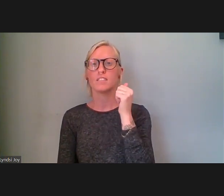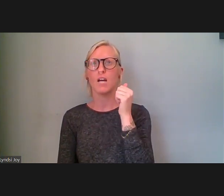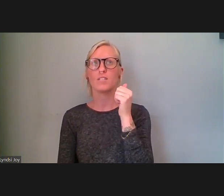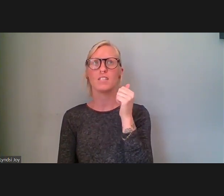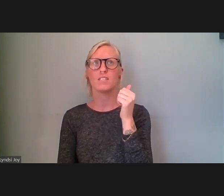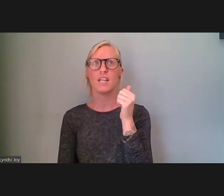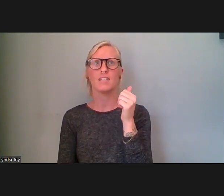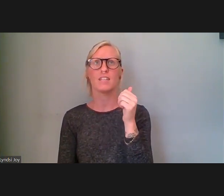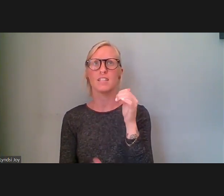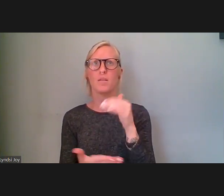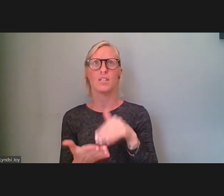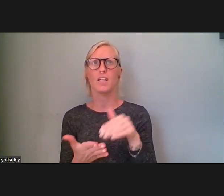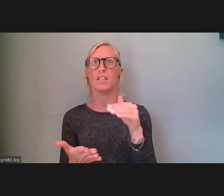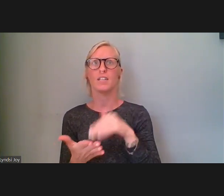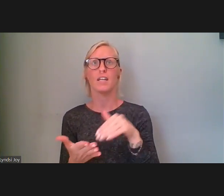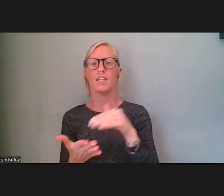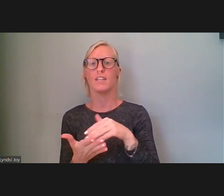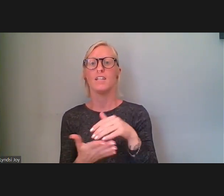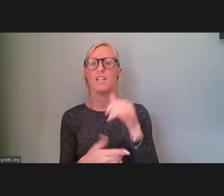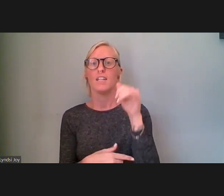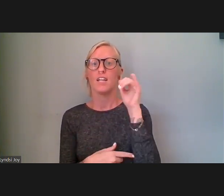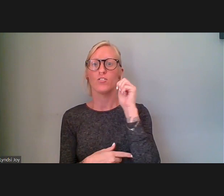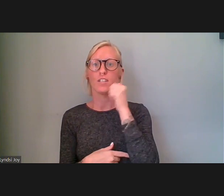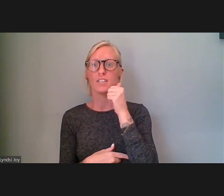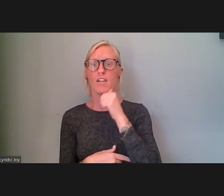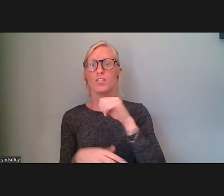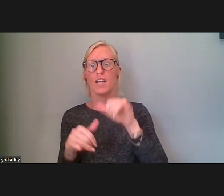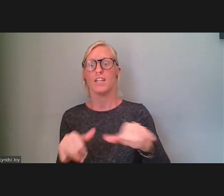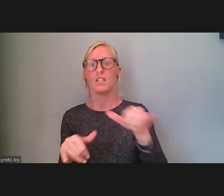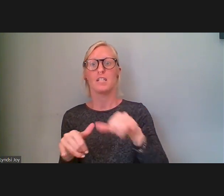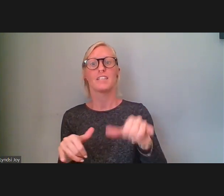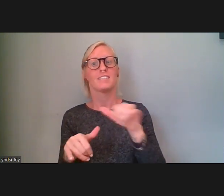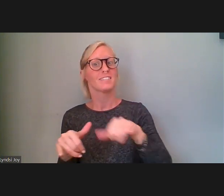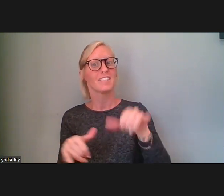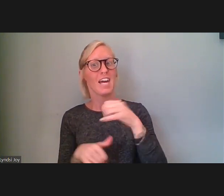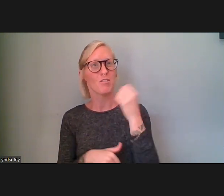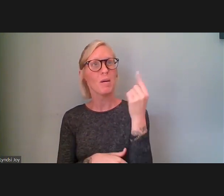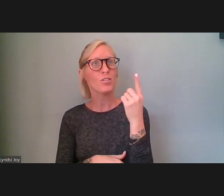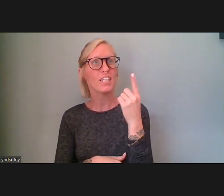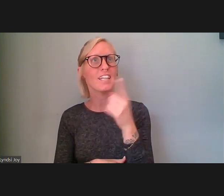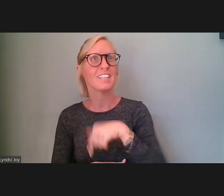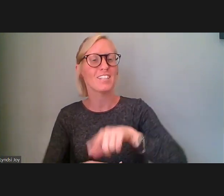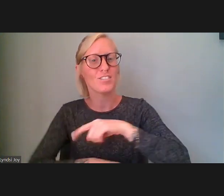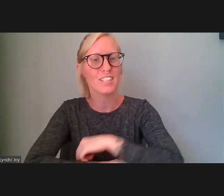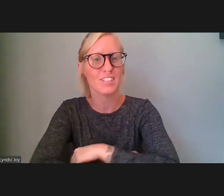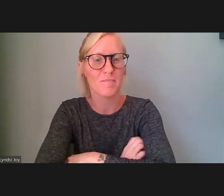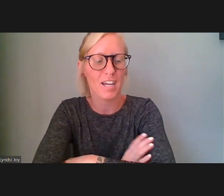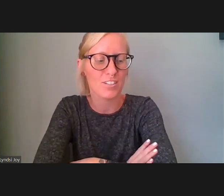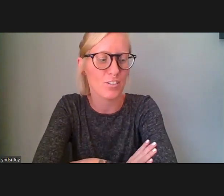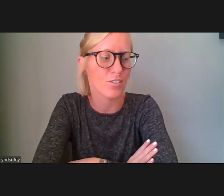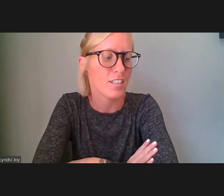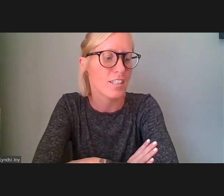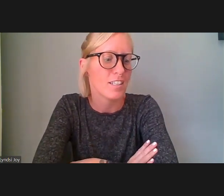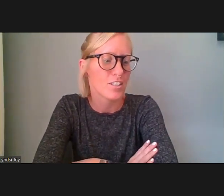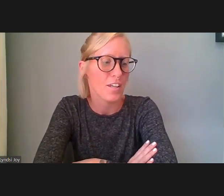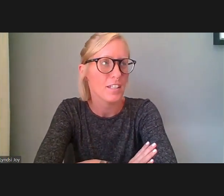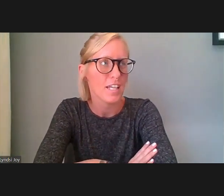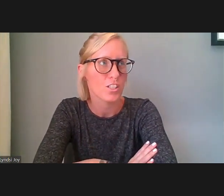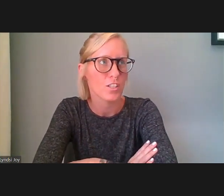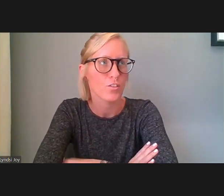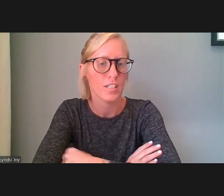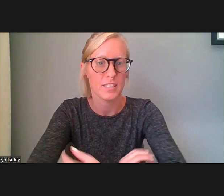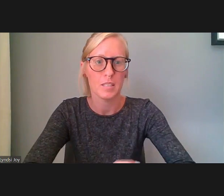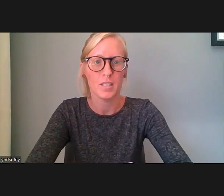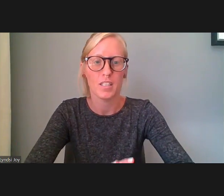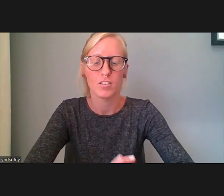Routine. Because I was gonna sign like happy life again, and you like did every day. And I remembered it and I used it in mine too. So I think